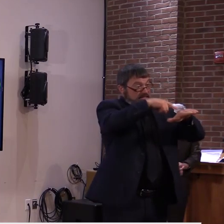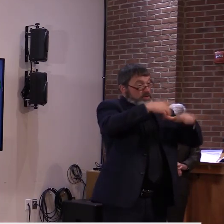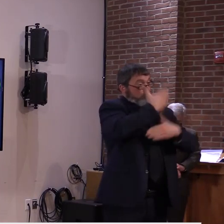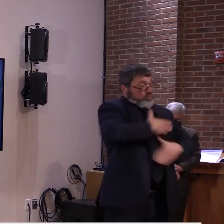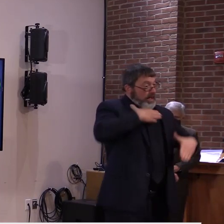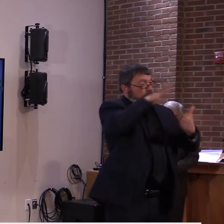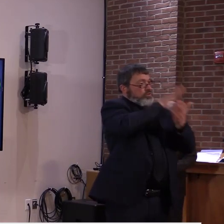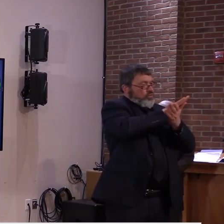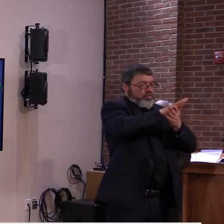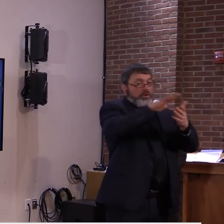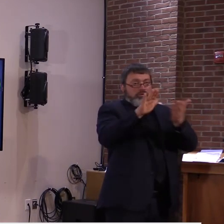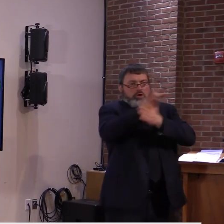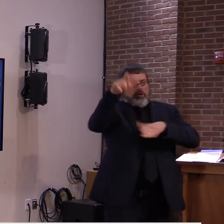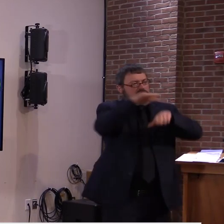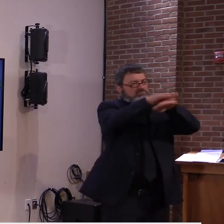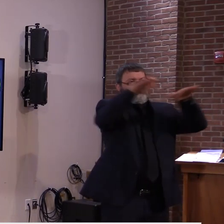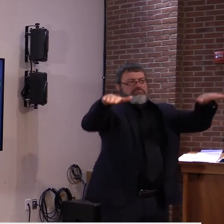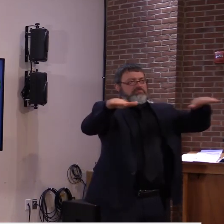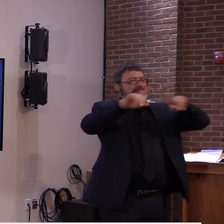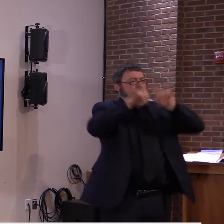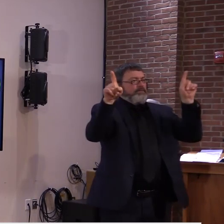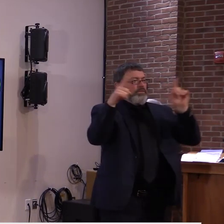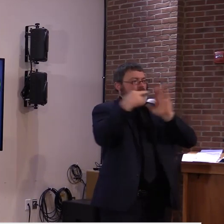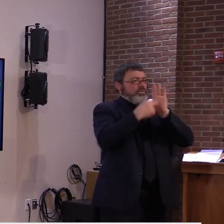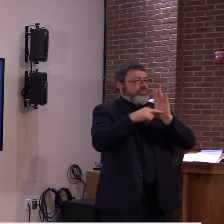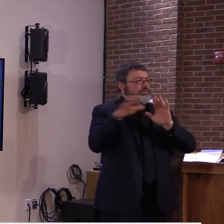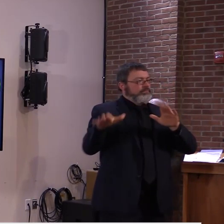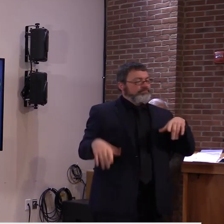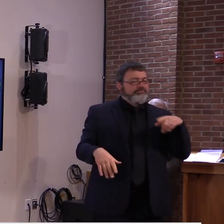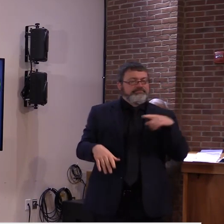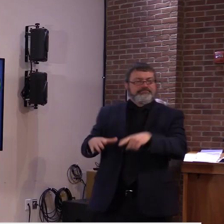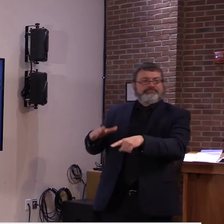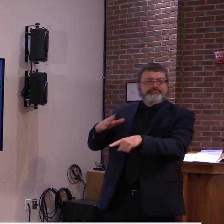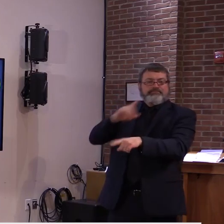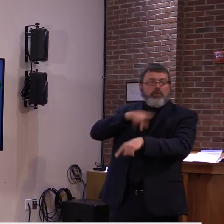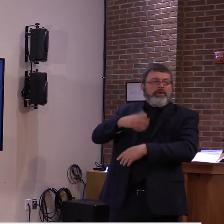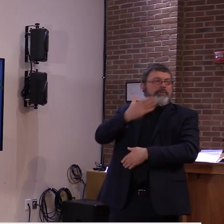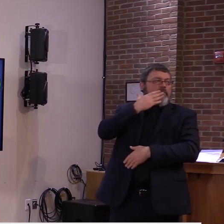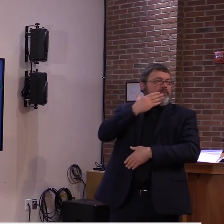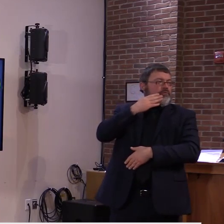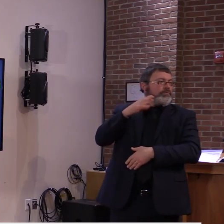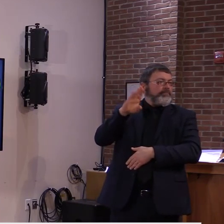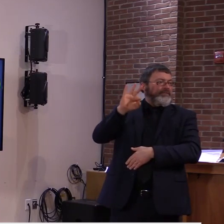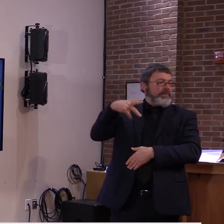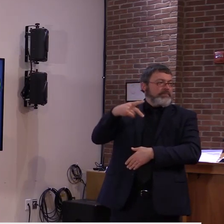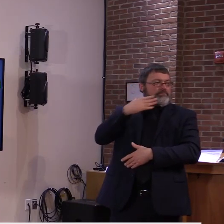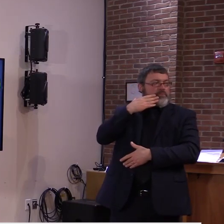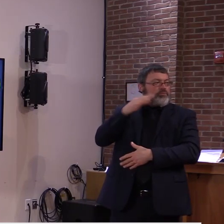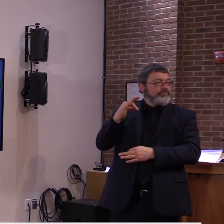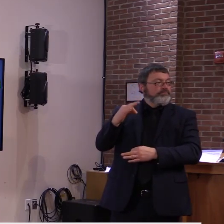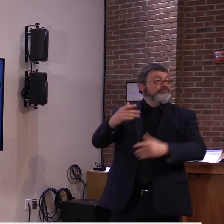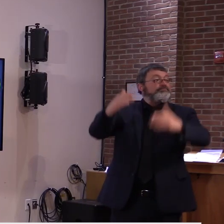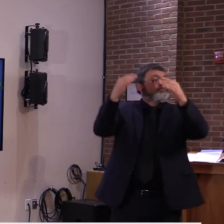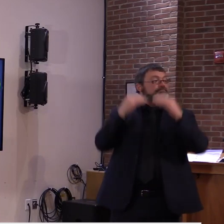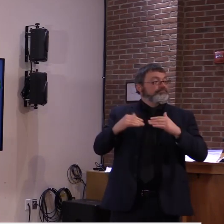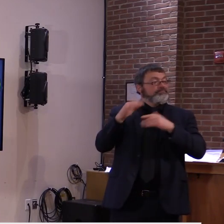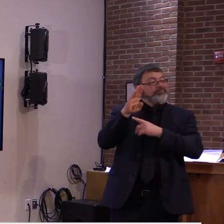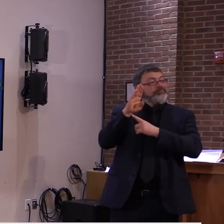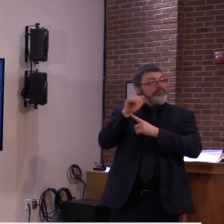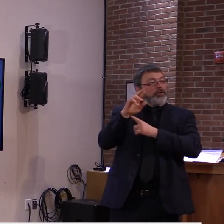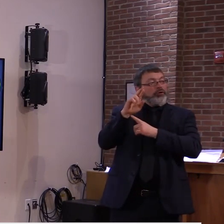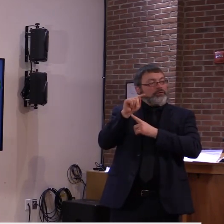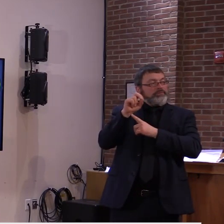Yes, thank you, Governor. College sports are subject to an entirely separate set of guidelines from recreational and school-based